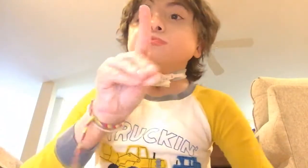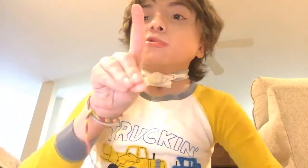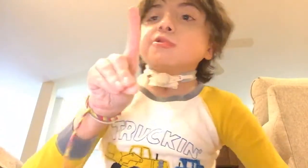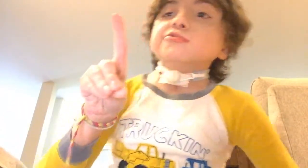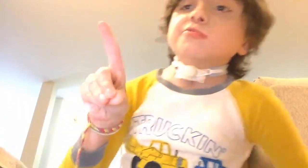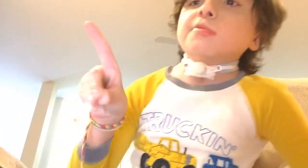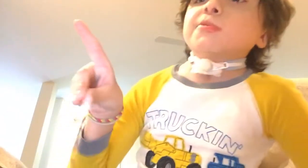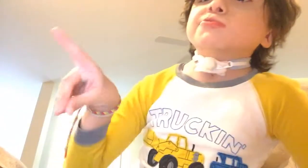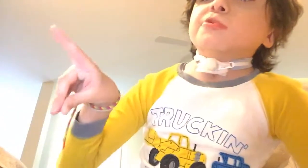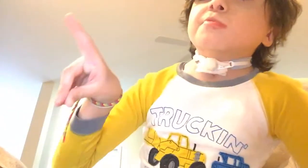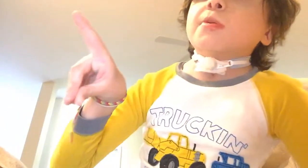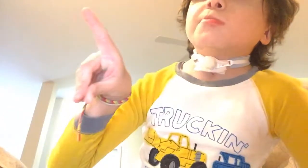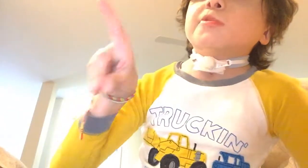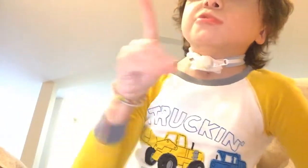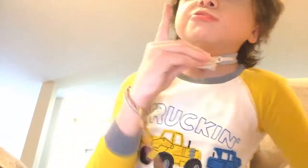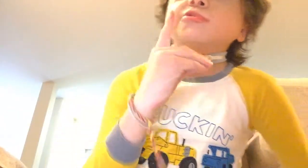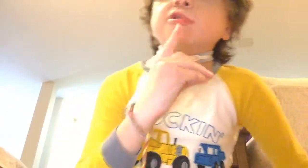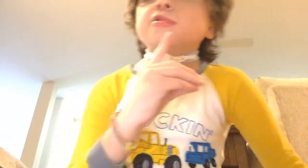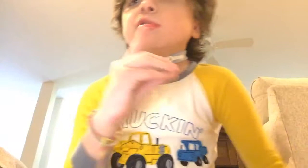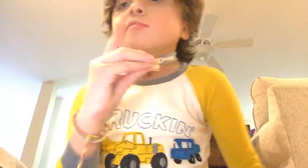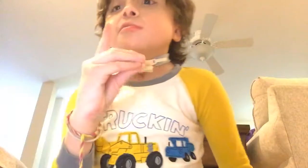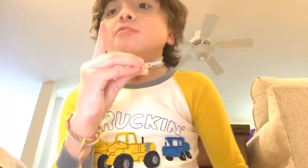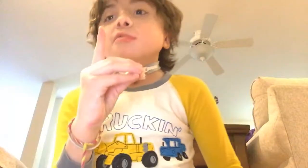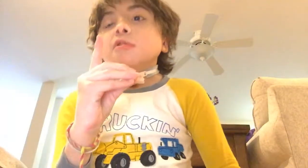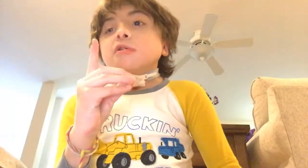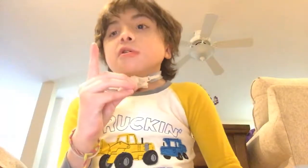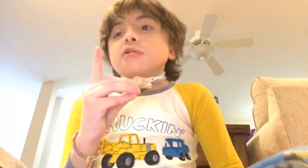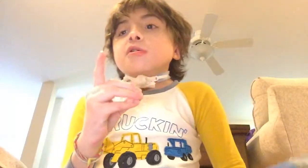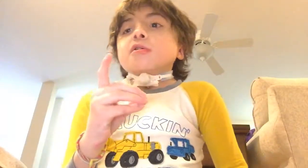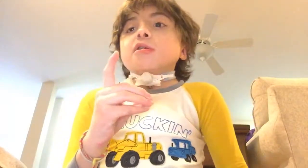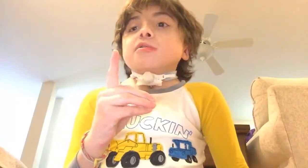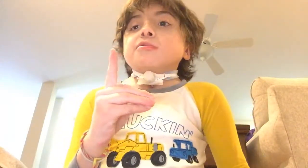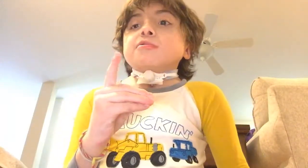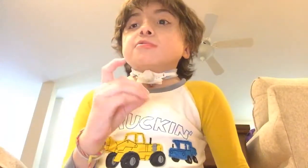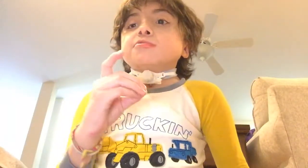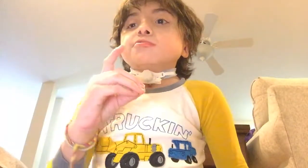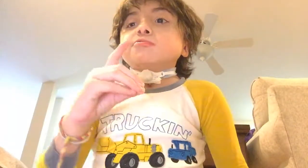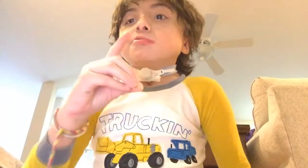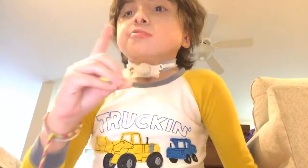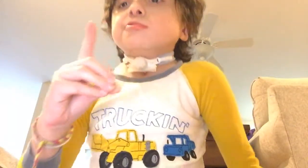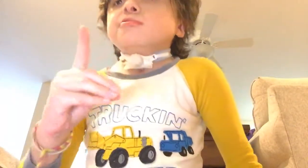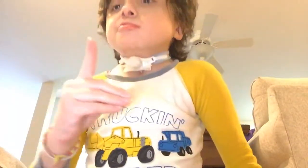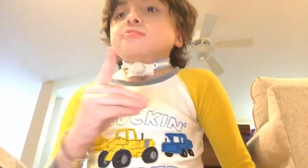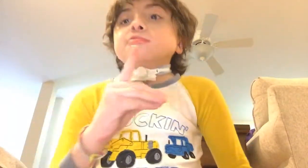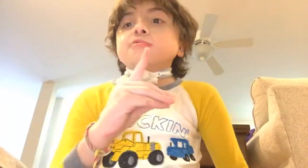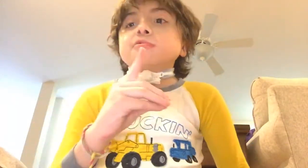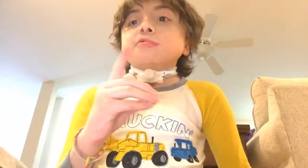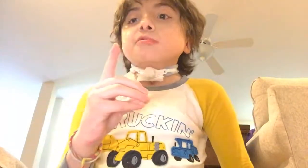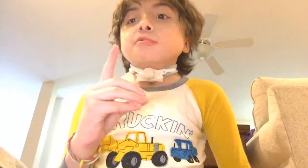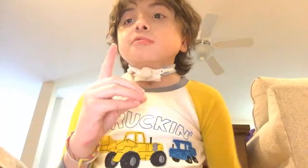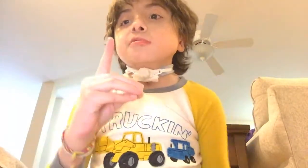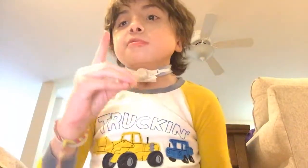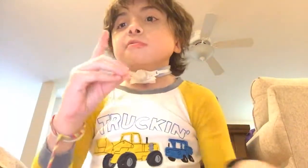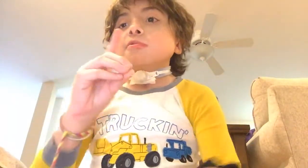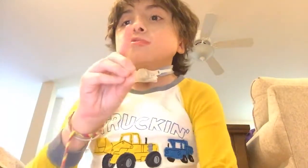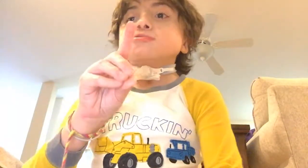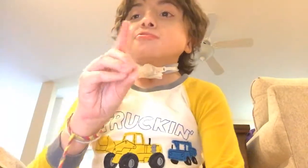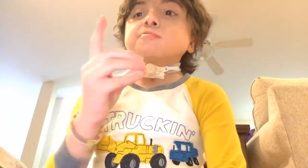Okay, so there's no other way to sign a date, I mean, I guess, just